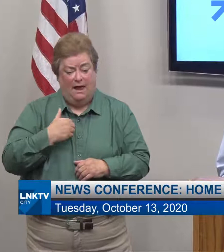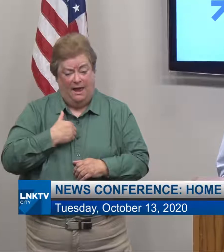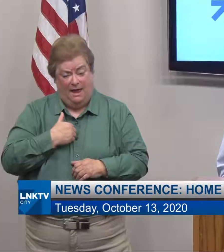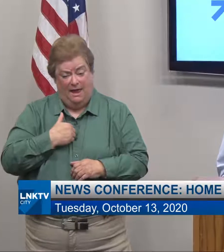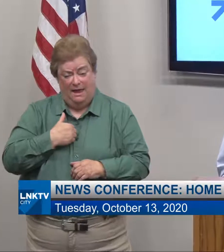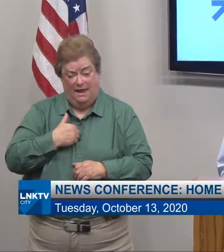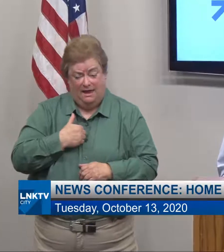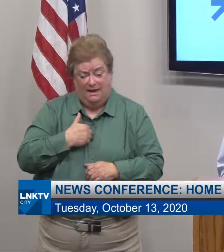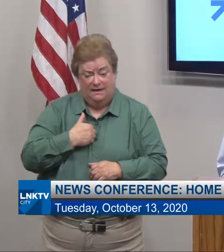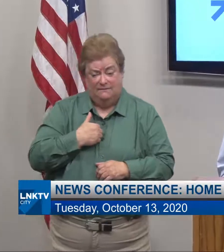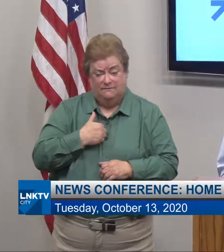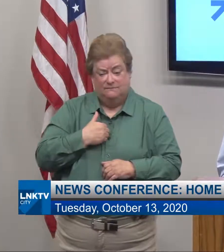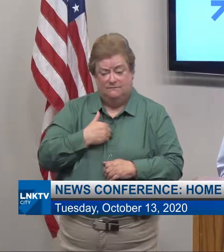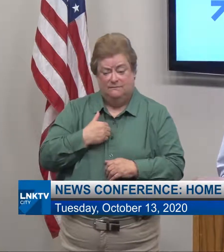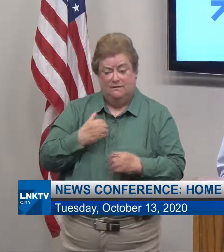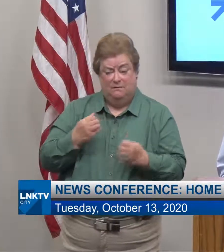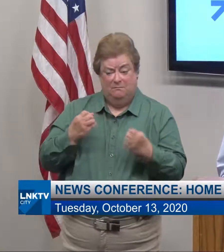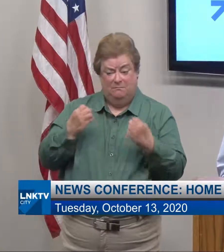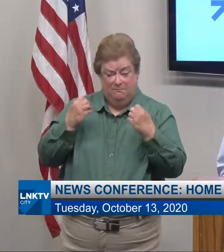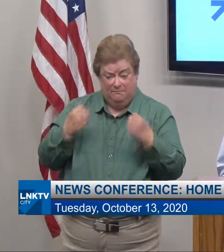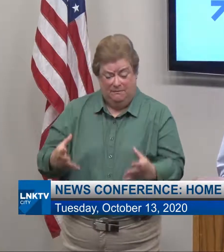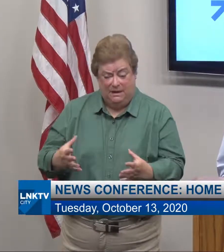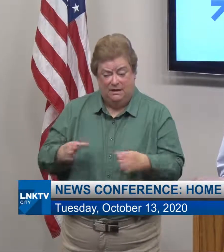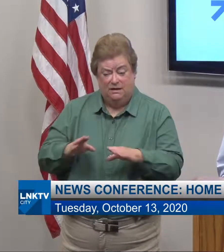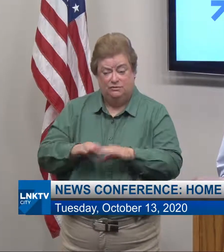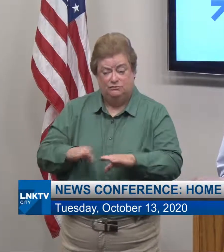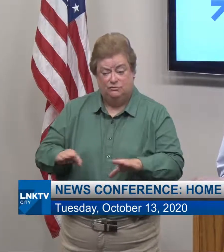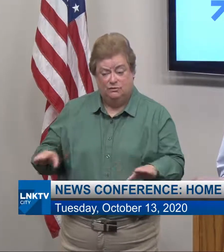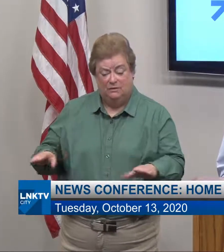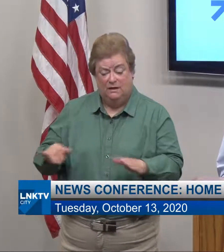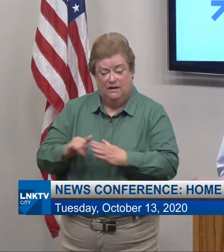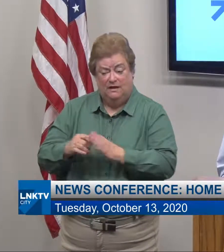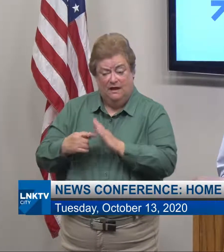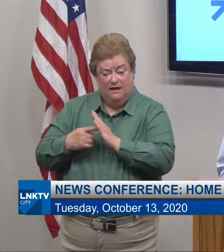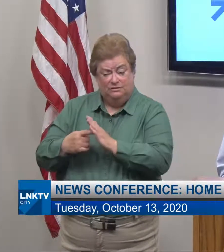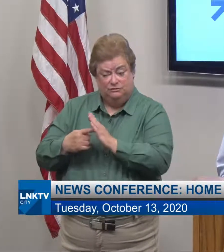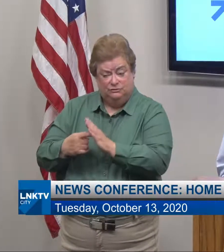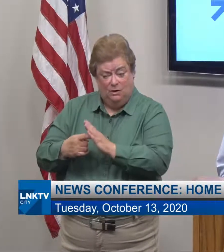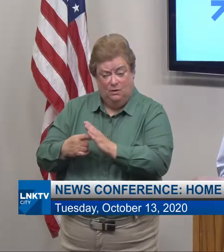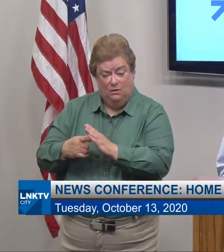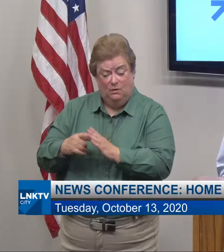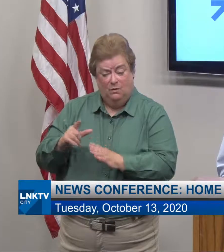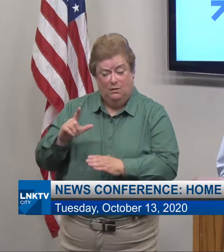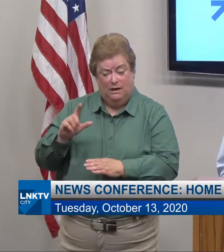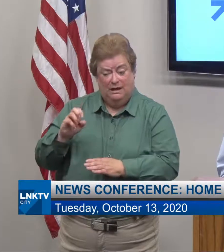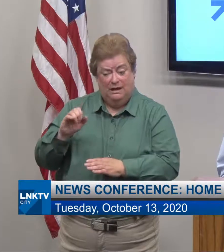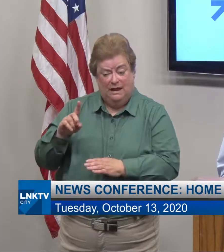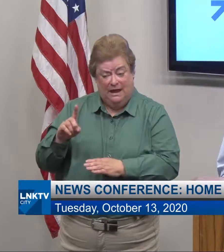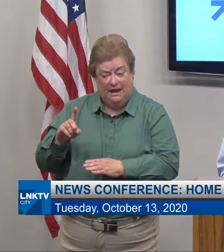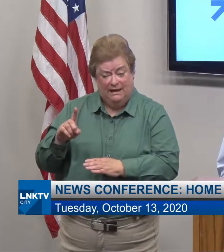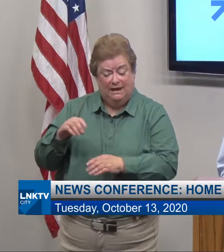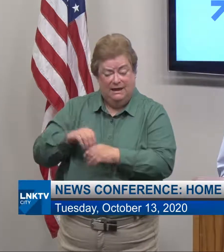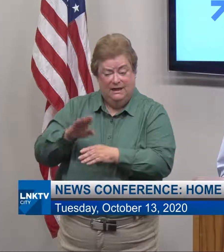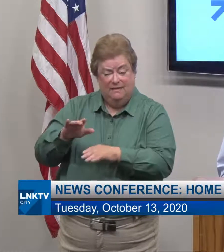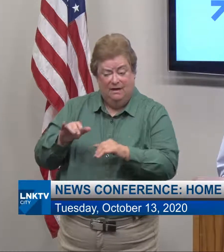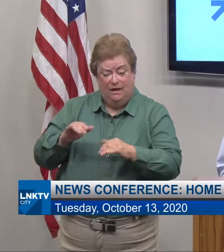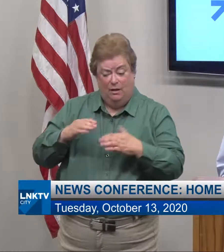rates of children showing signs of lead sort of in their system,